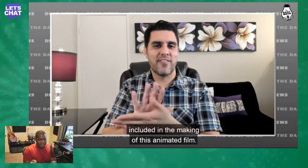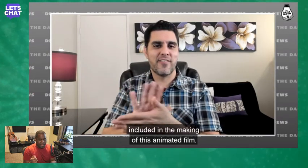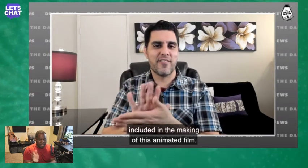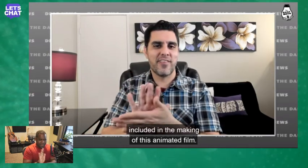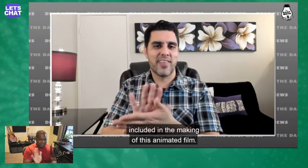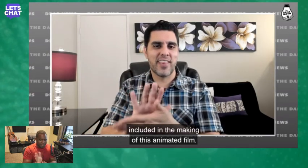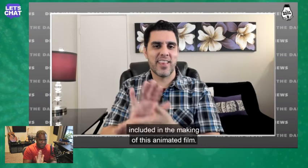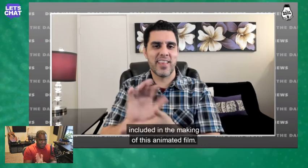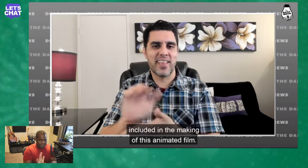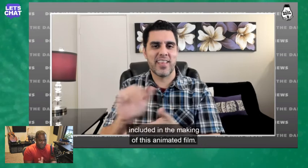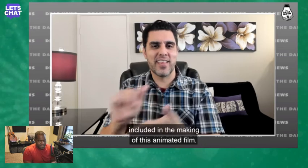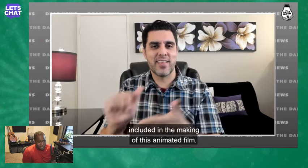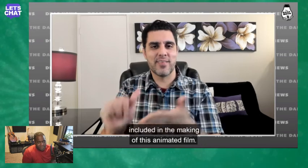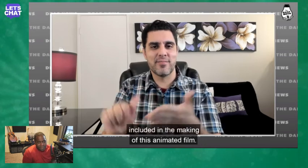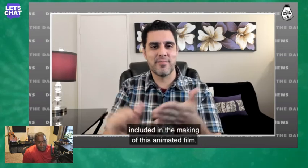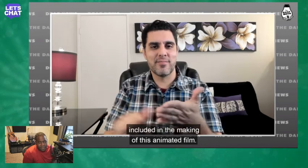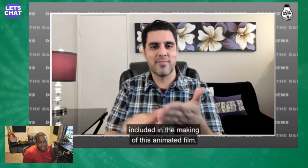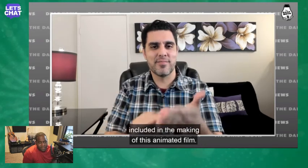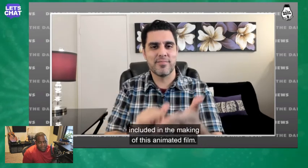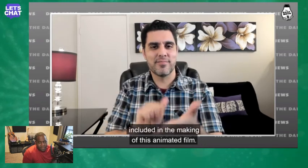to make a film,